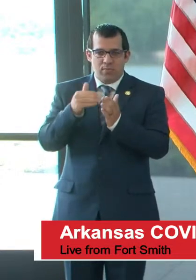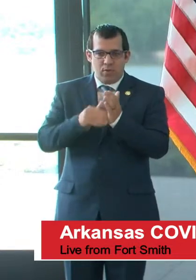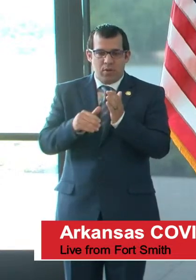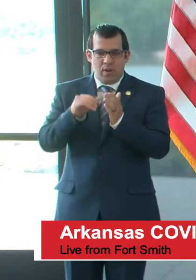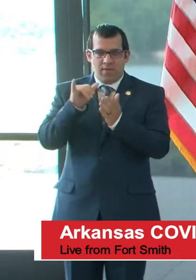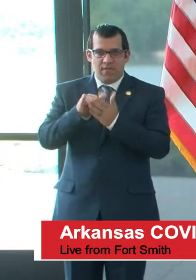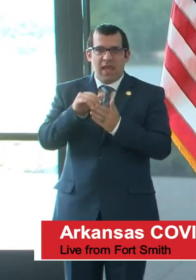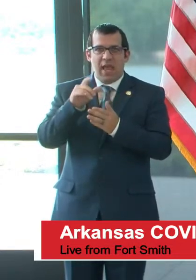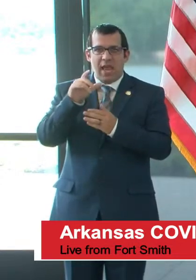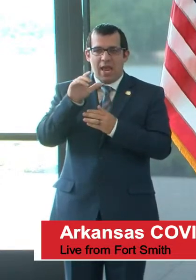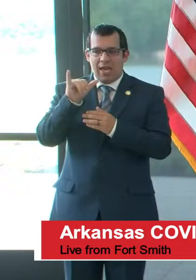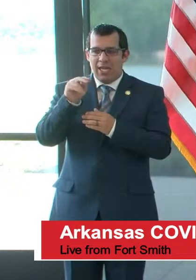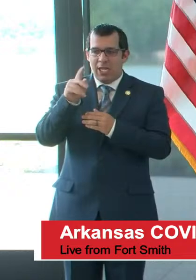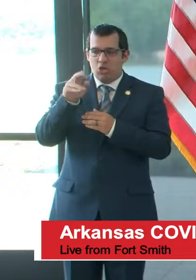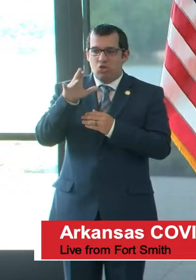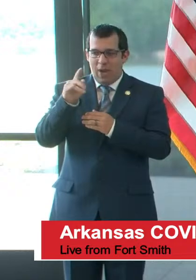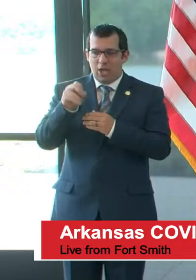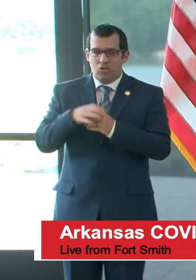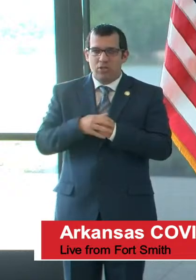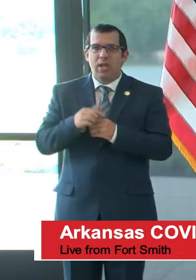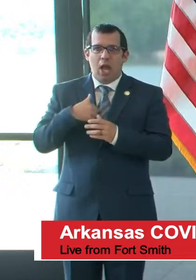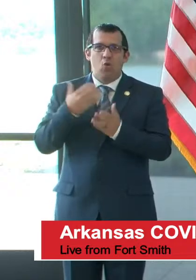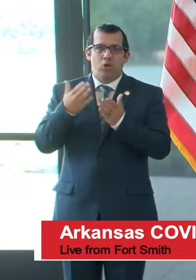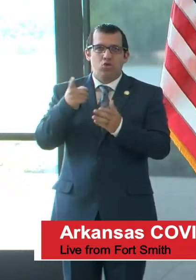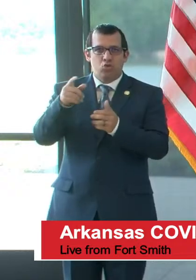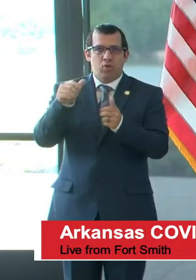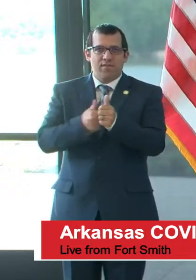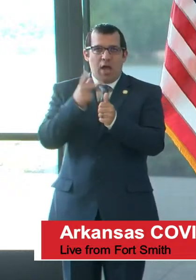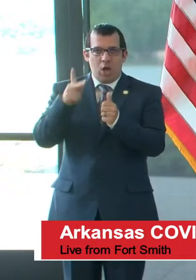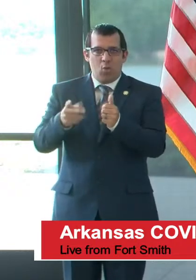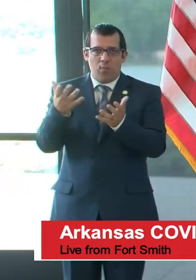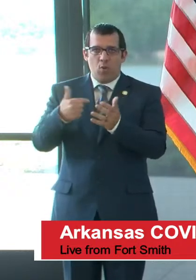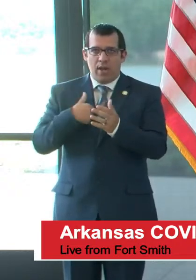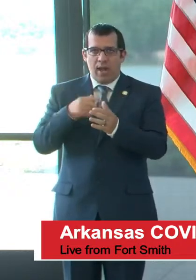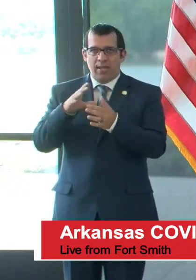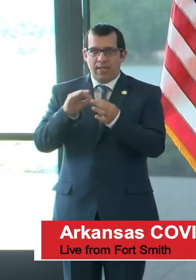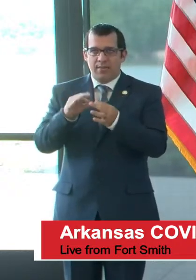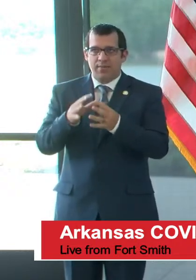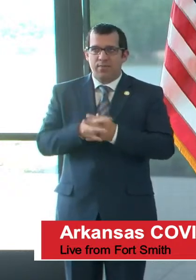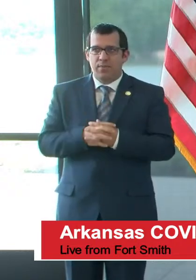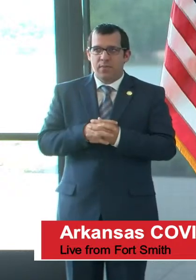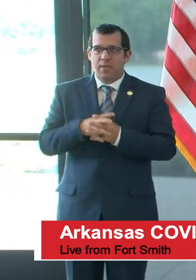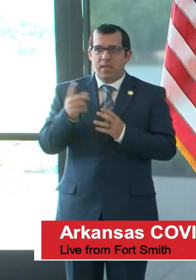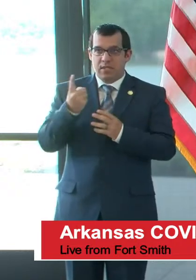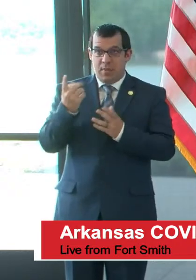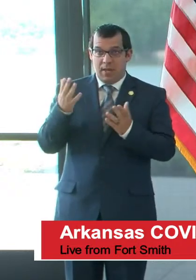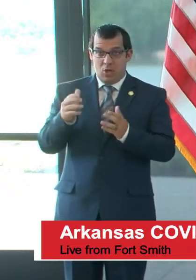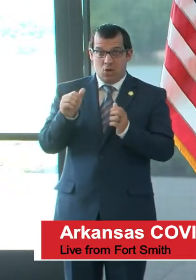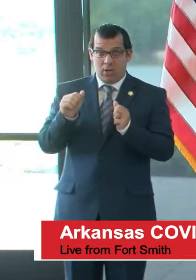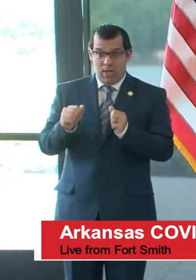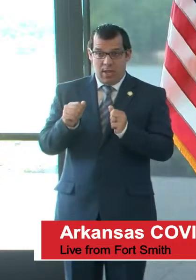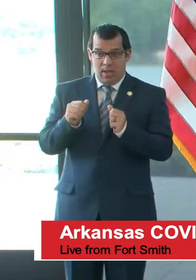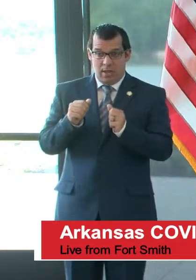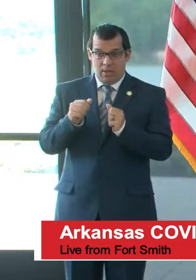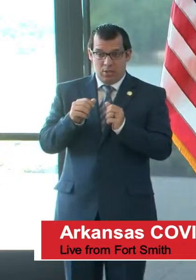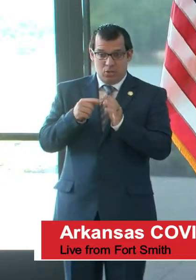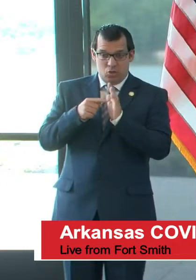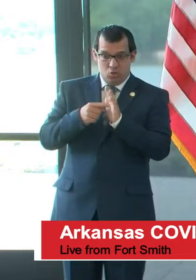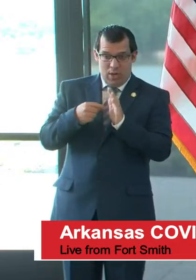interactions. I would encourage you to follow up in the fashion that I indicated. Direct me in that